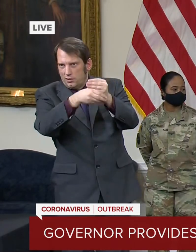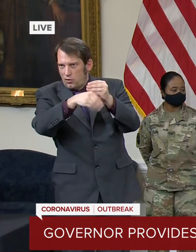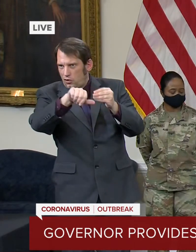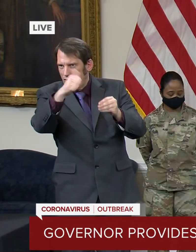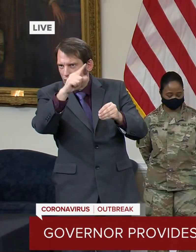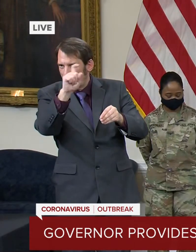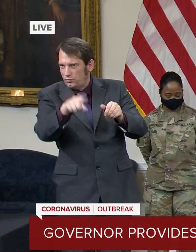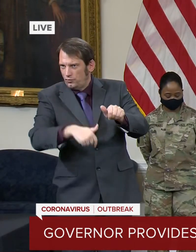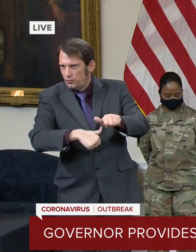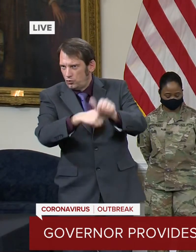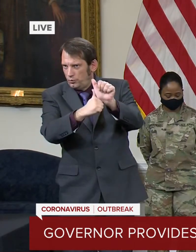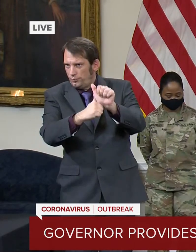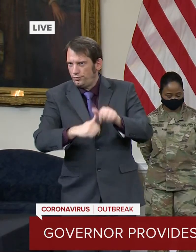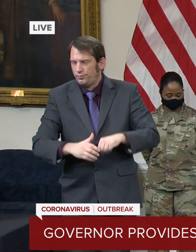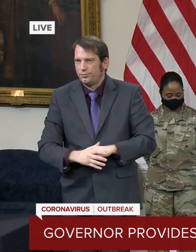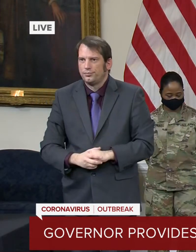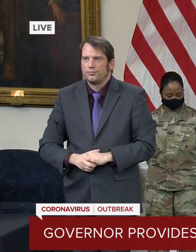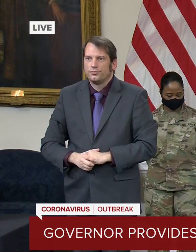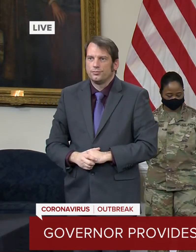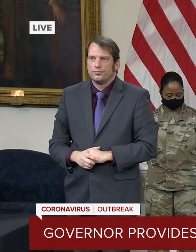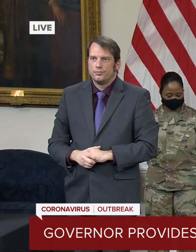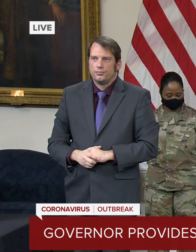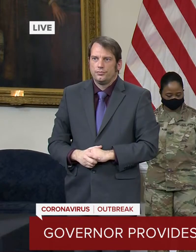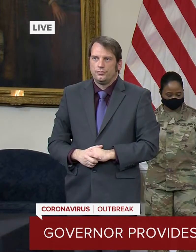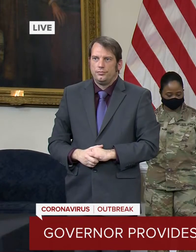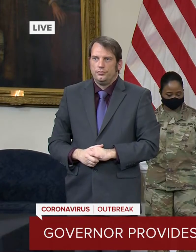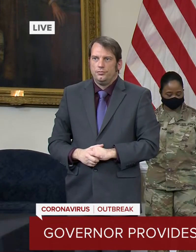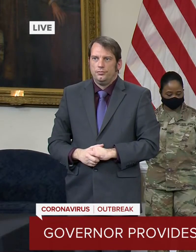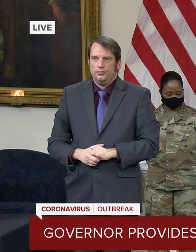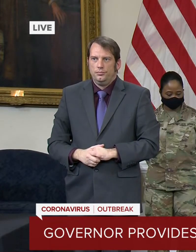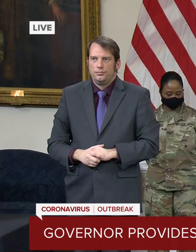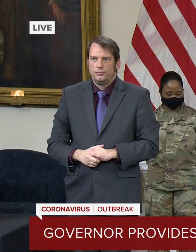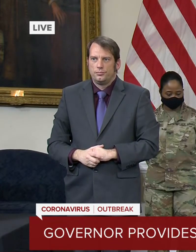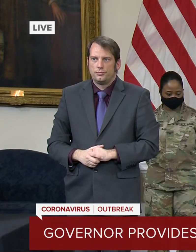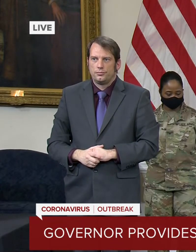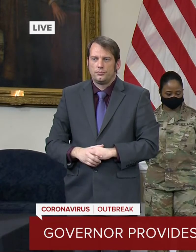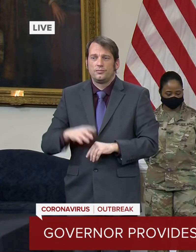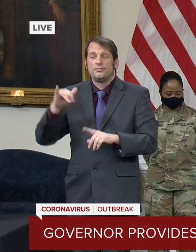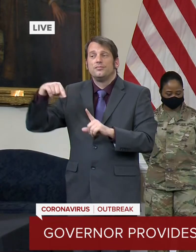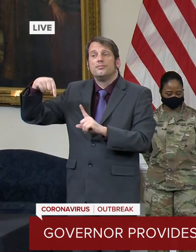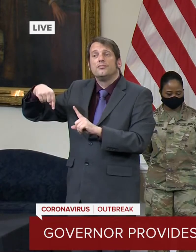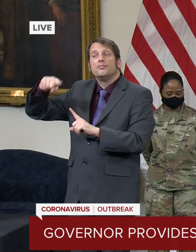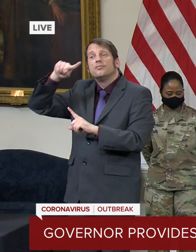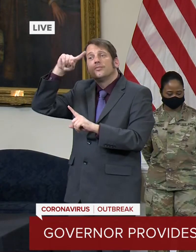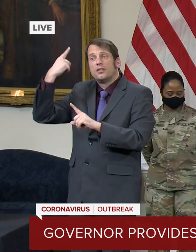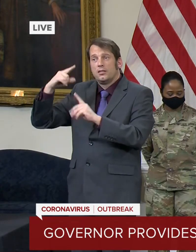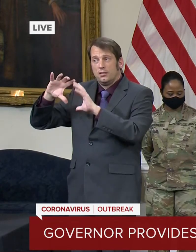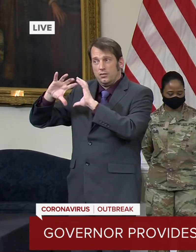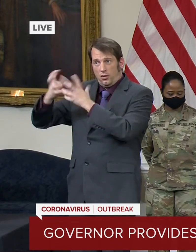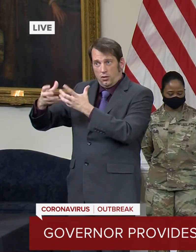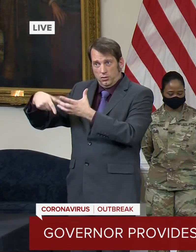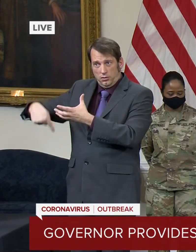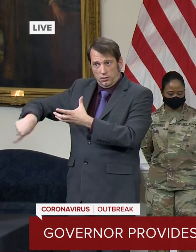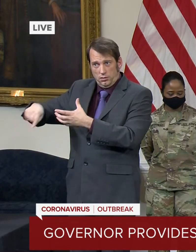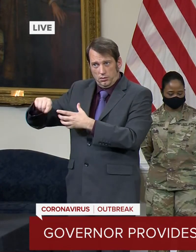advisor texted someone in the Black Caucus saying that you would withhold relief to Black-owned businesses if they